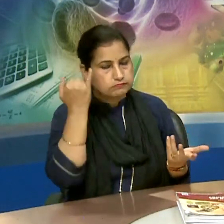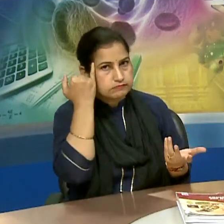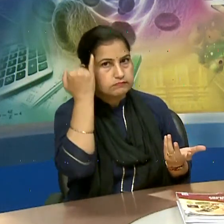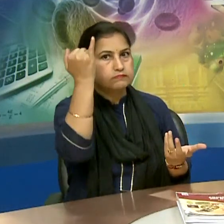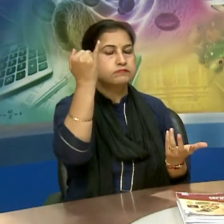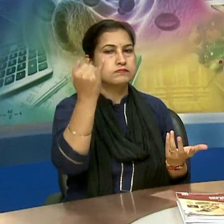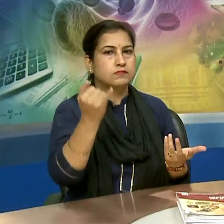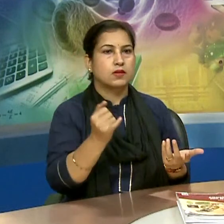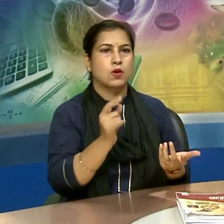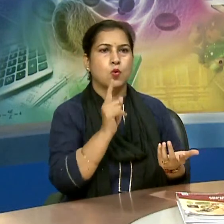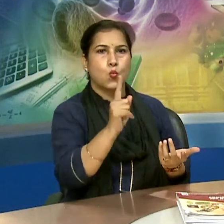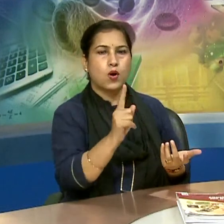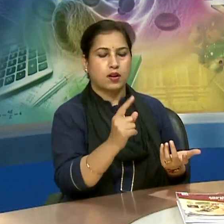of units.